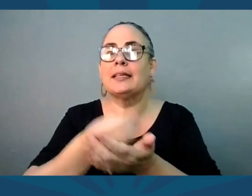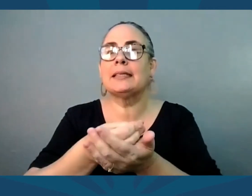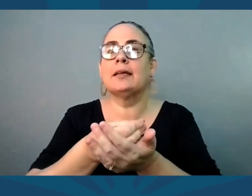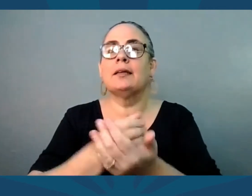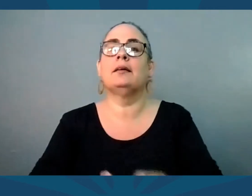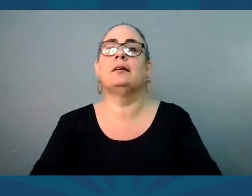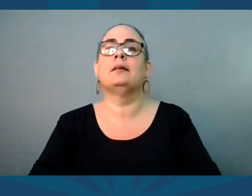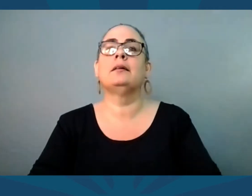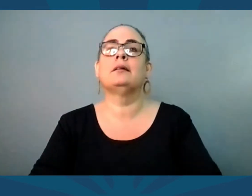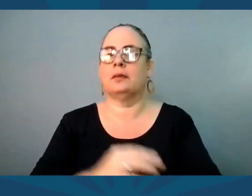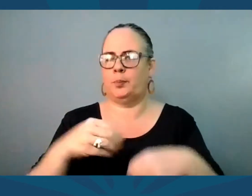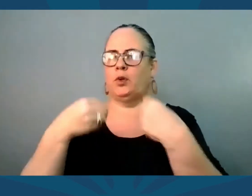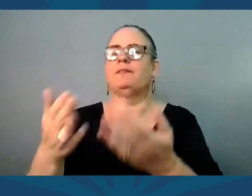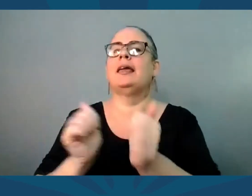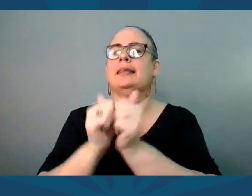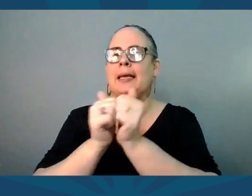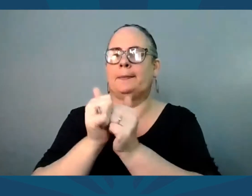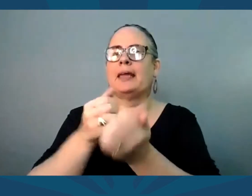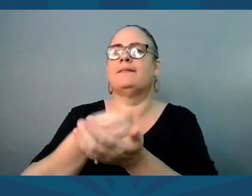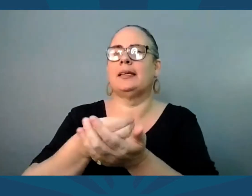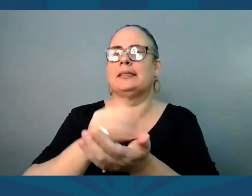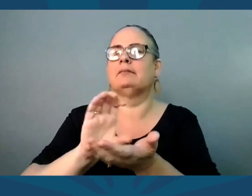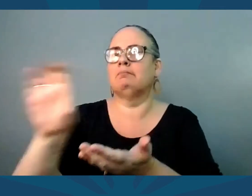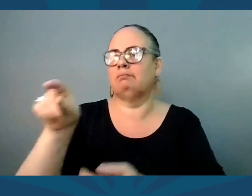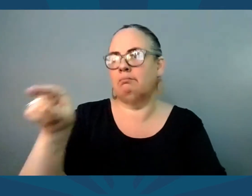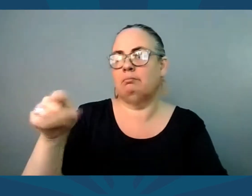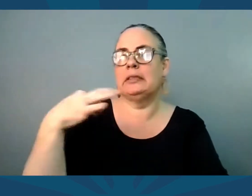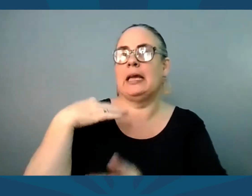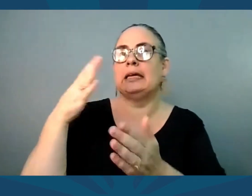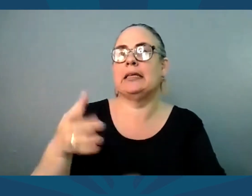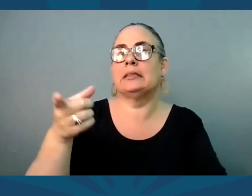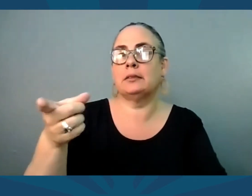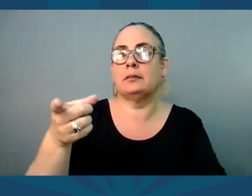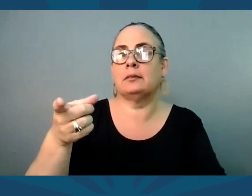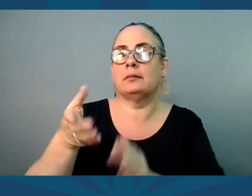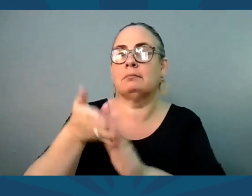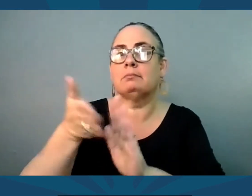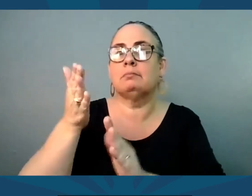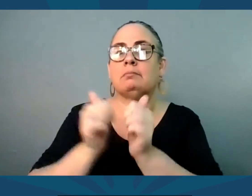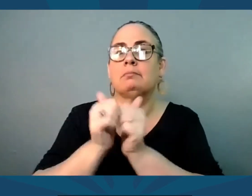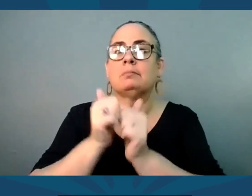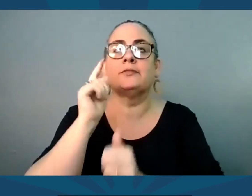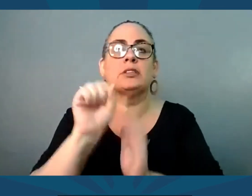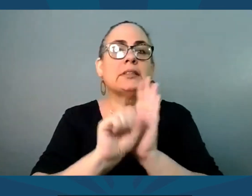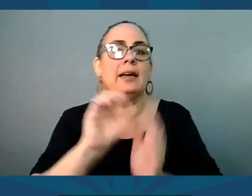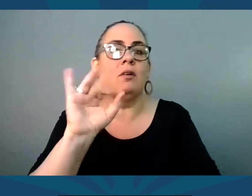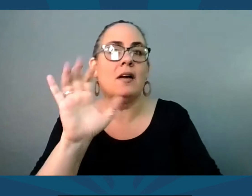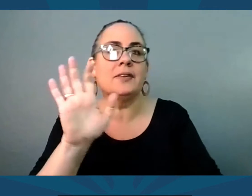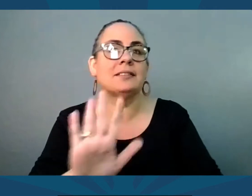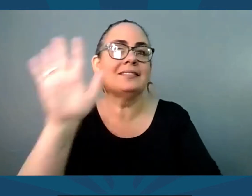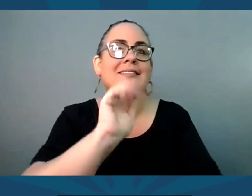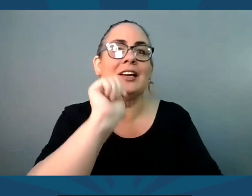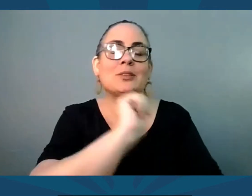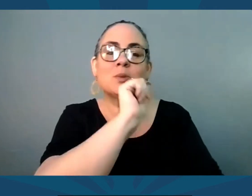Number 2, clean campaign funding. We provide campaign funding to candidates who run for